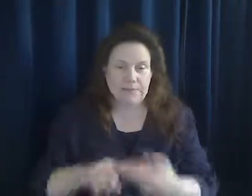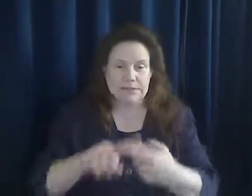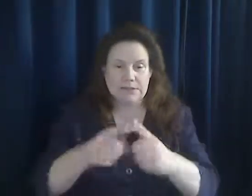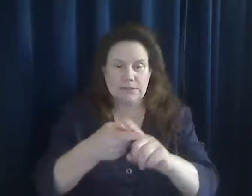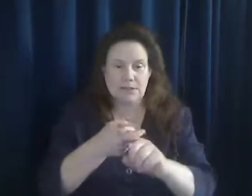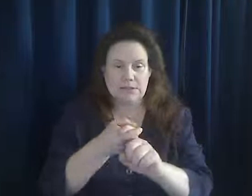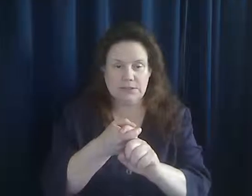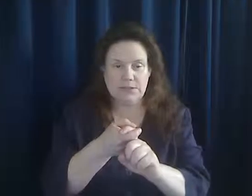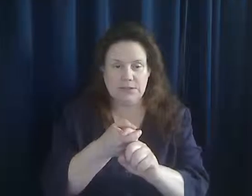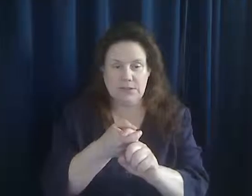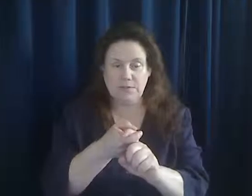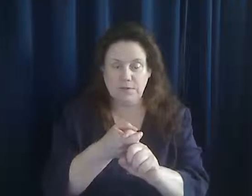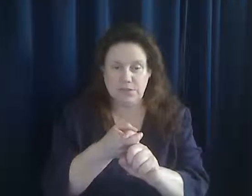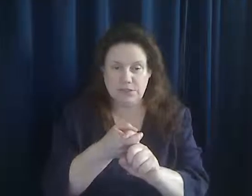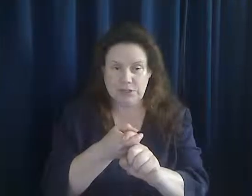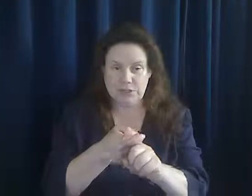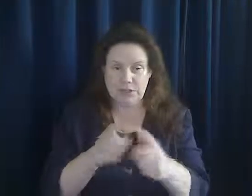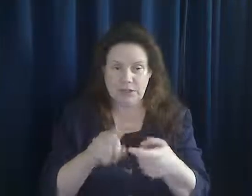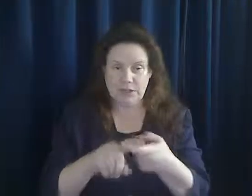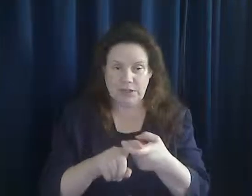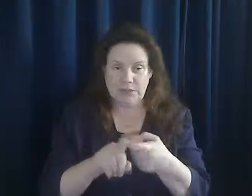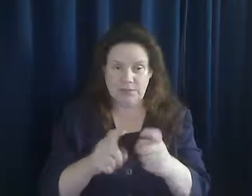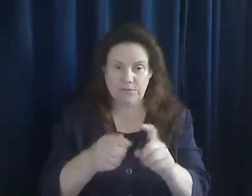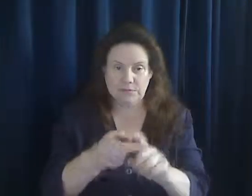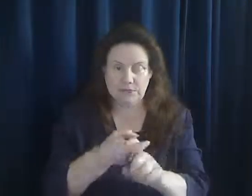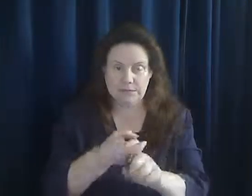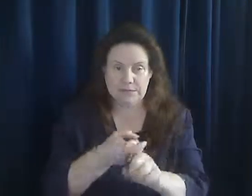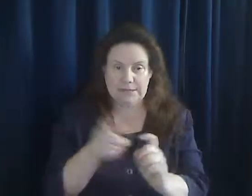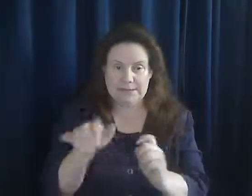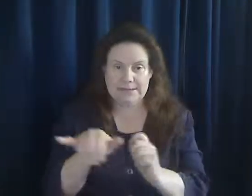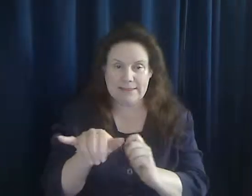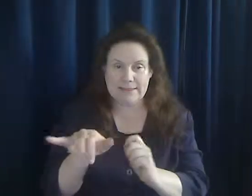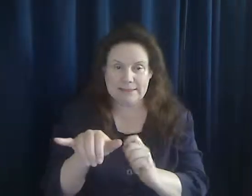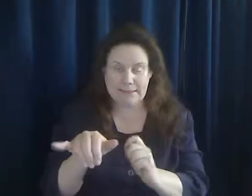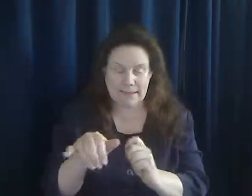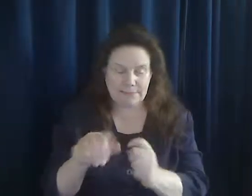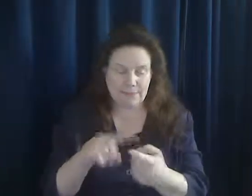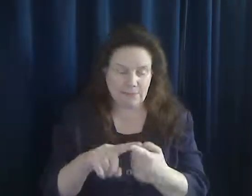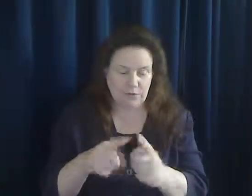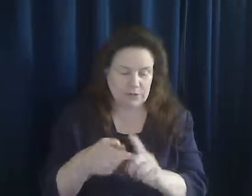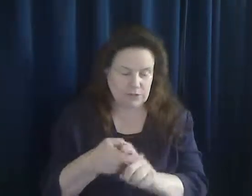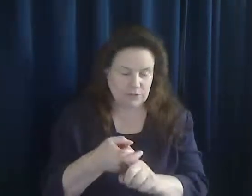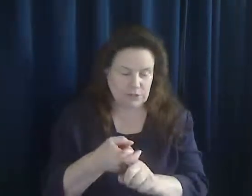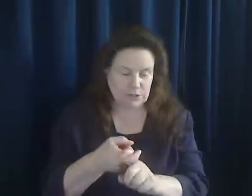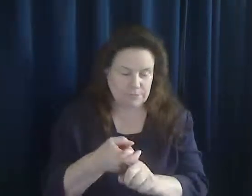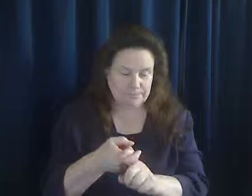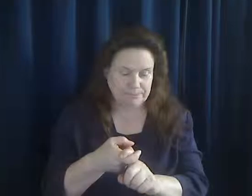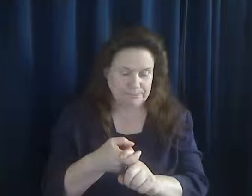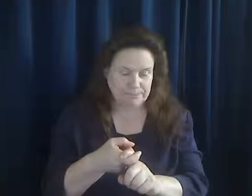This is also the sign for friendship. Friend and friendship. It's the same. Friend and friendship.